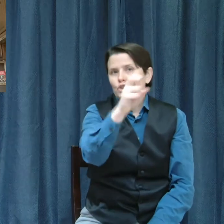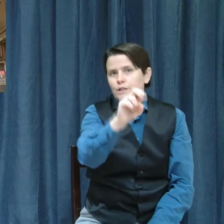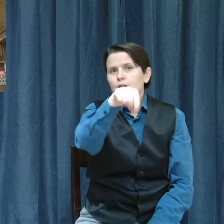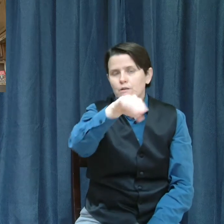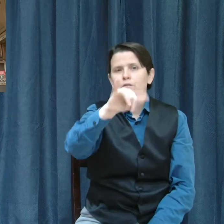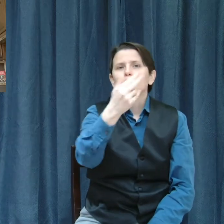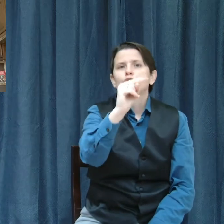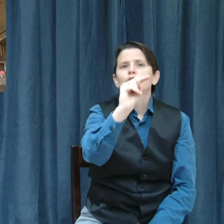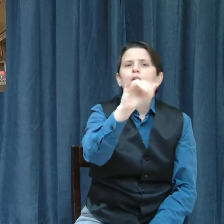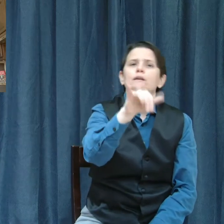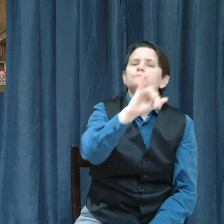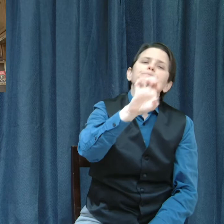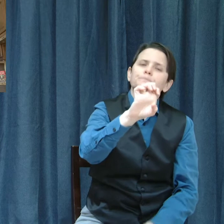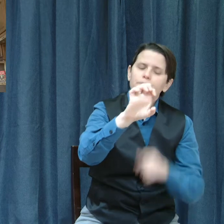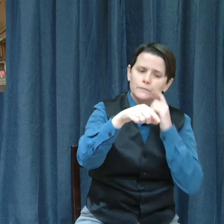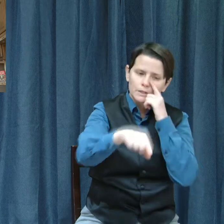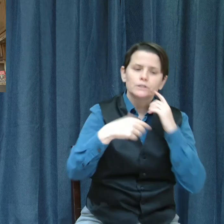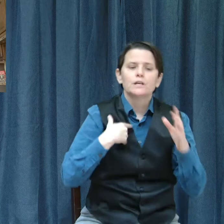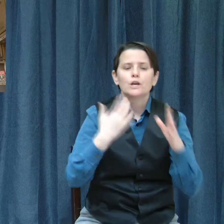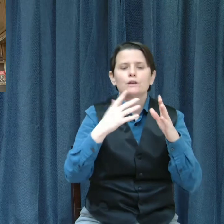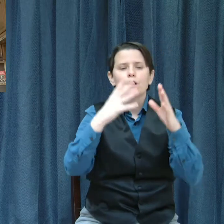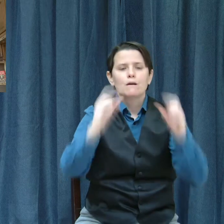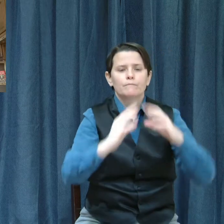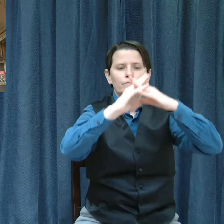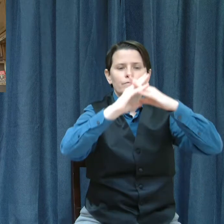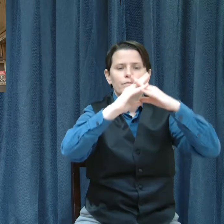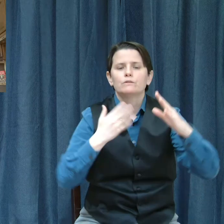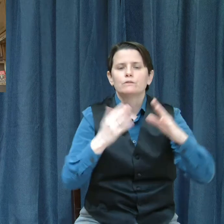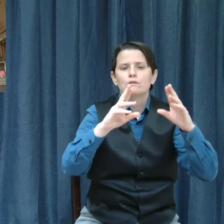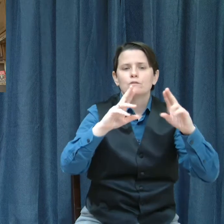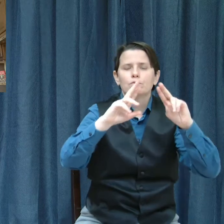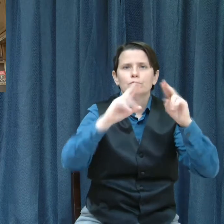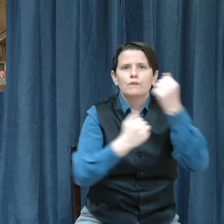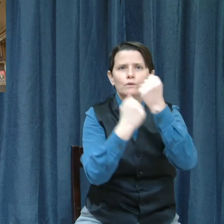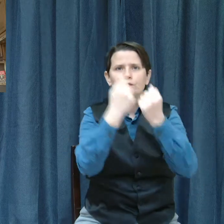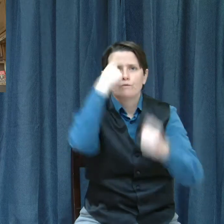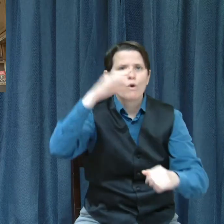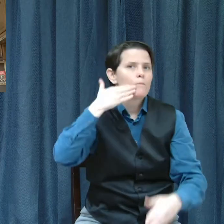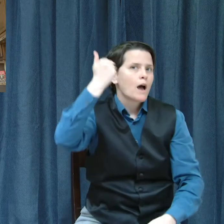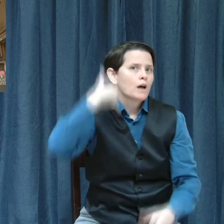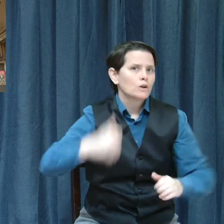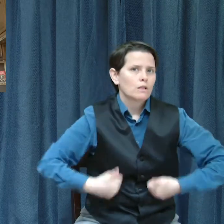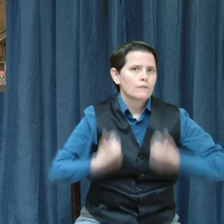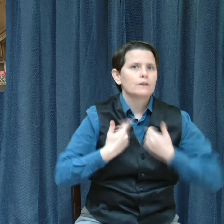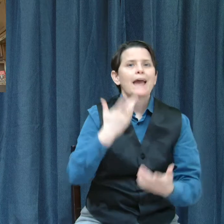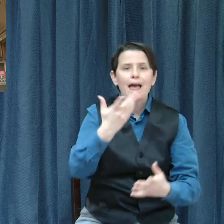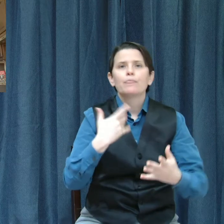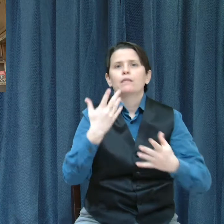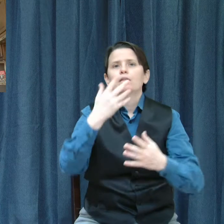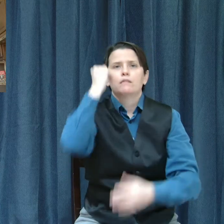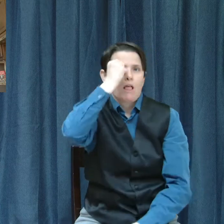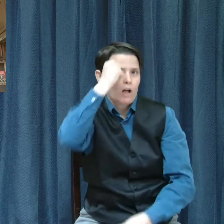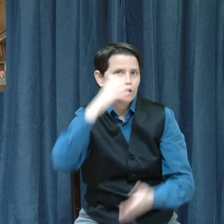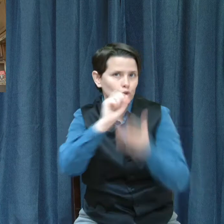Universal Foundation for Better Living and the Johnny Coleman Theological Seminary. I'm talking about her because not only